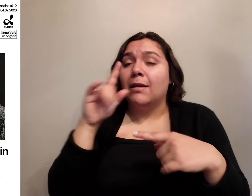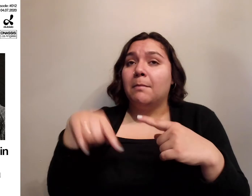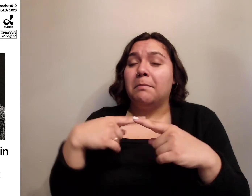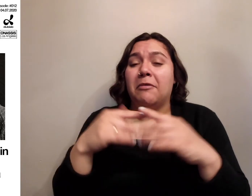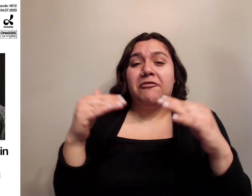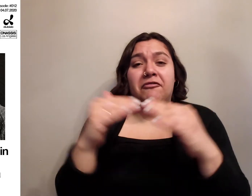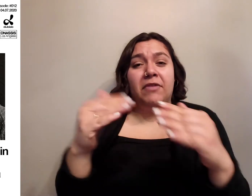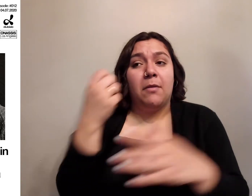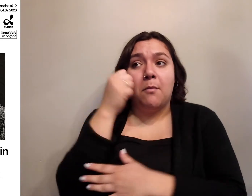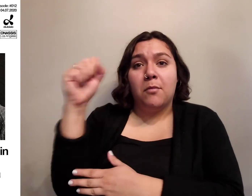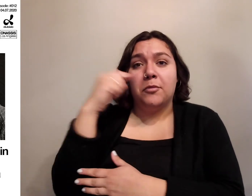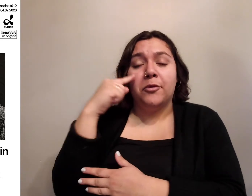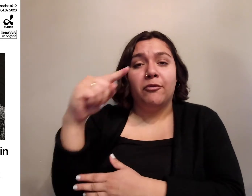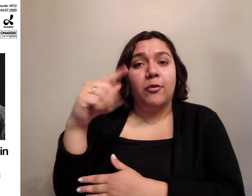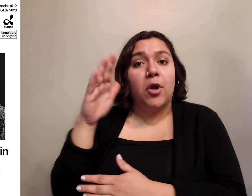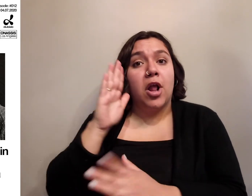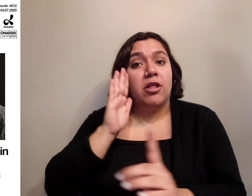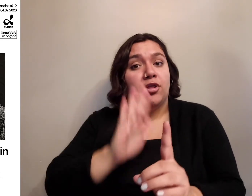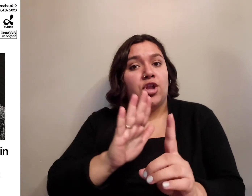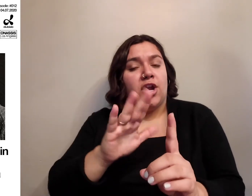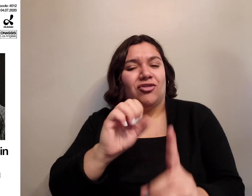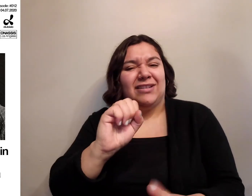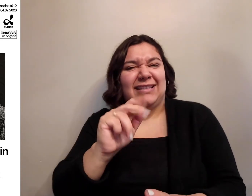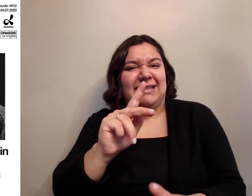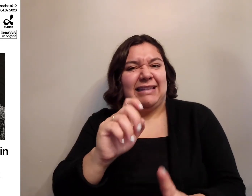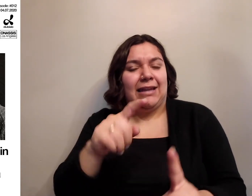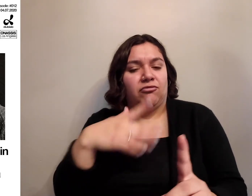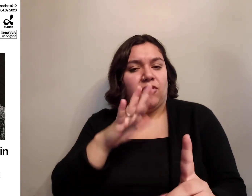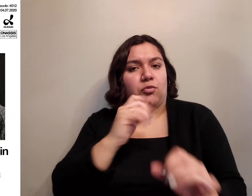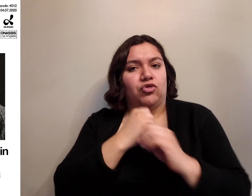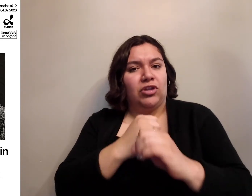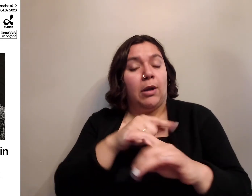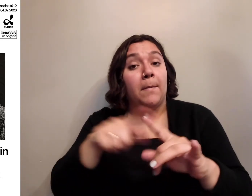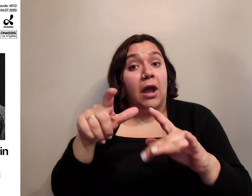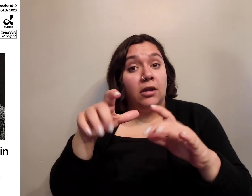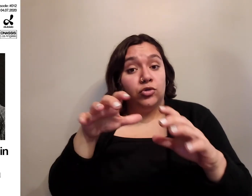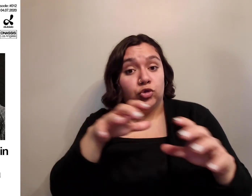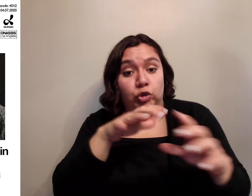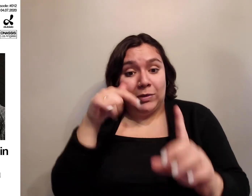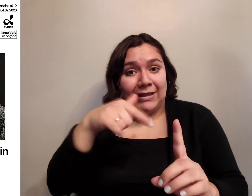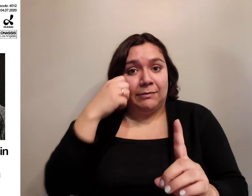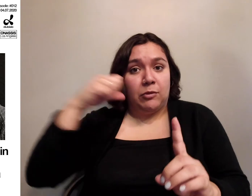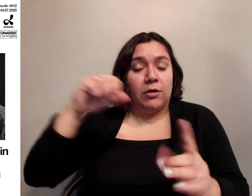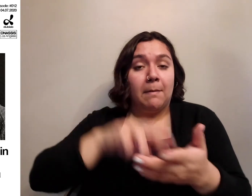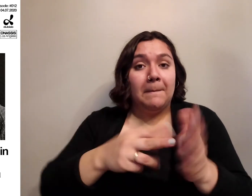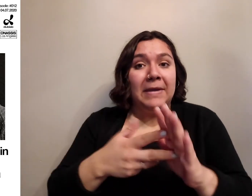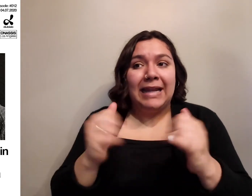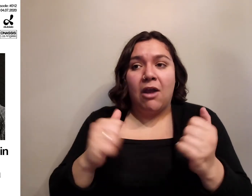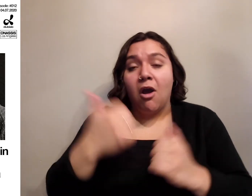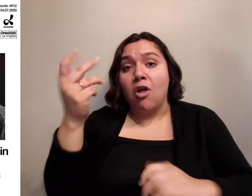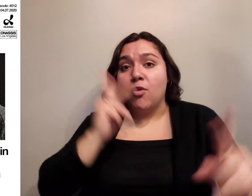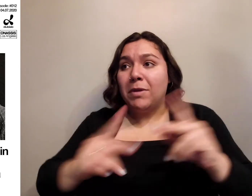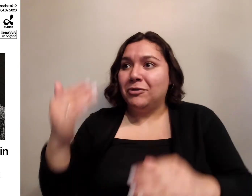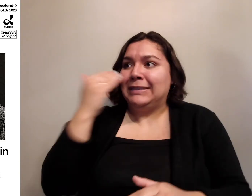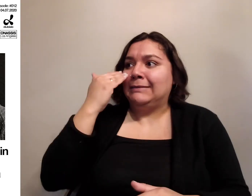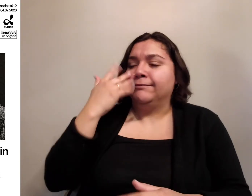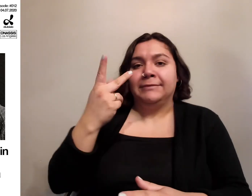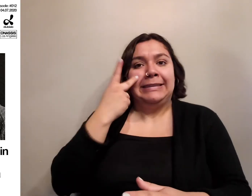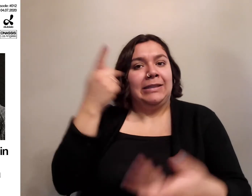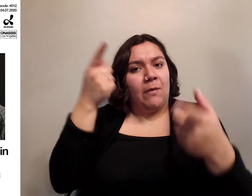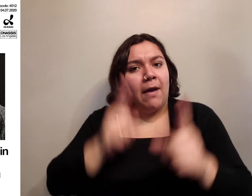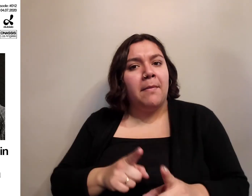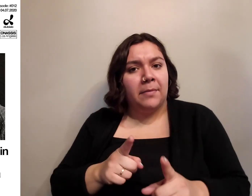protest for their own sake, but in doing so, they have raised public awareness